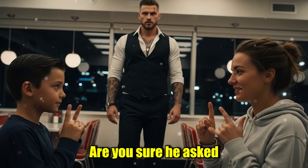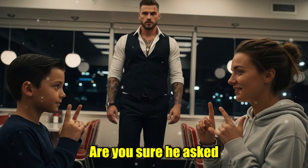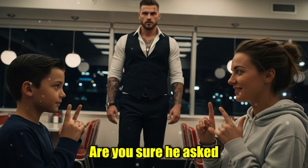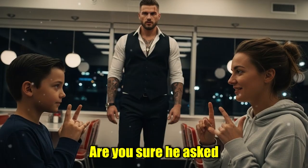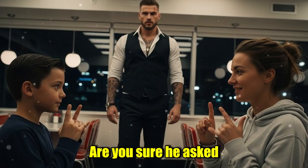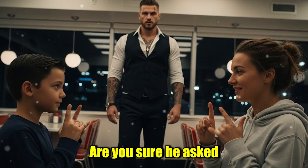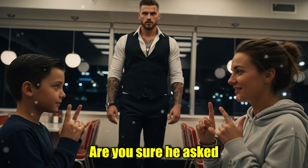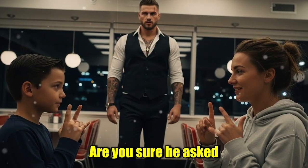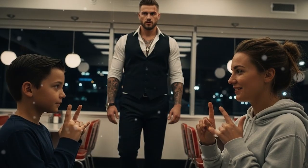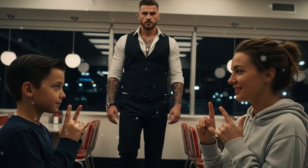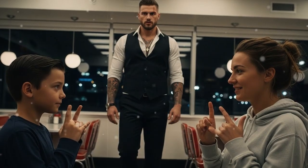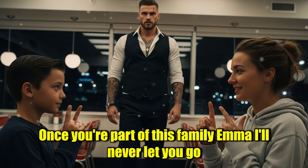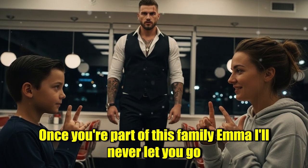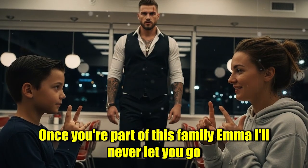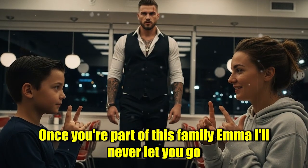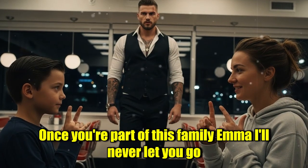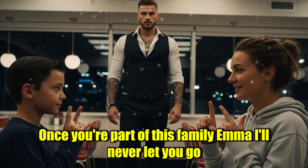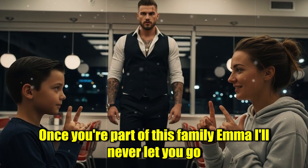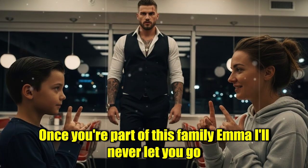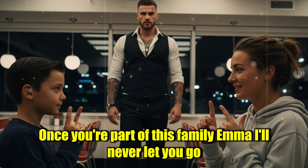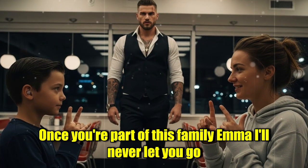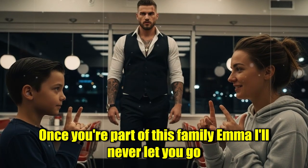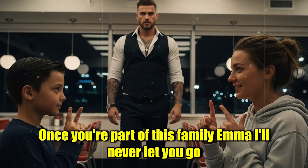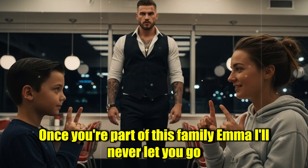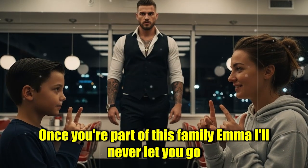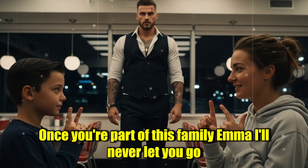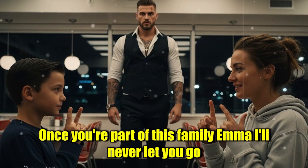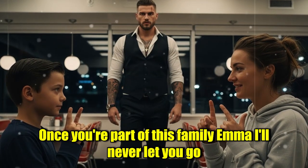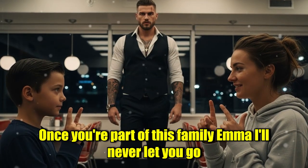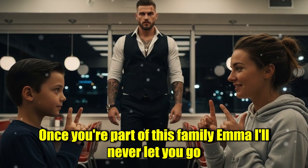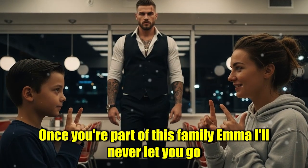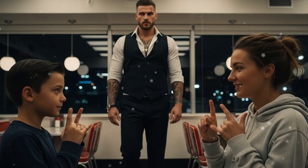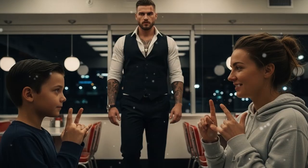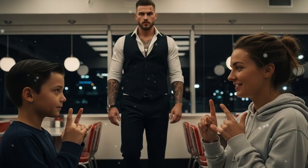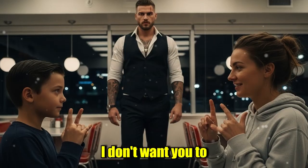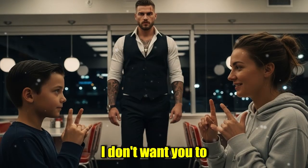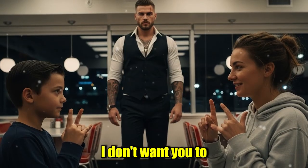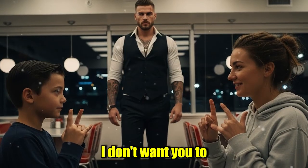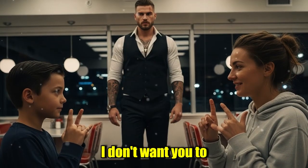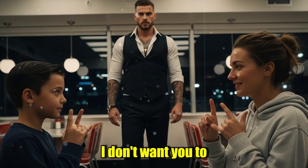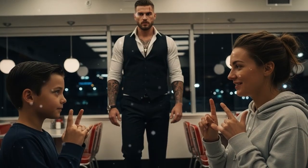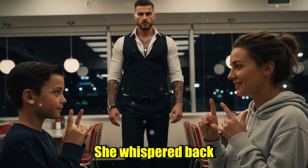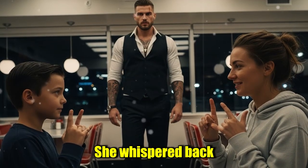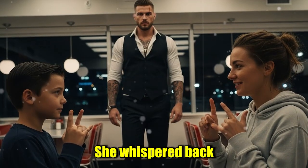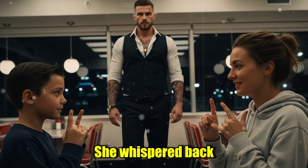you sure? He asked. Once you're part of this family, Emma, I'll never let you go. I don't want you to, she whispered